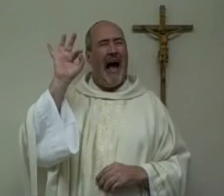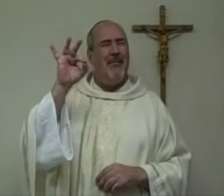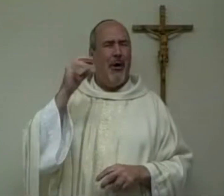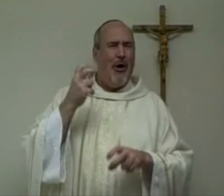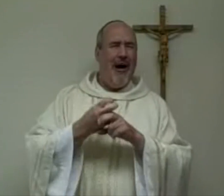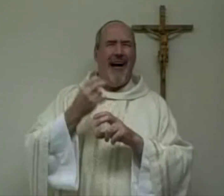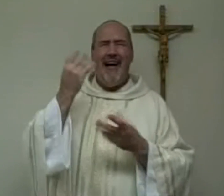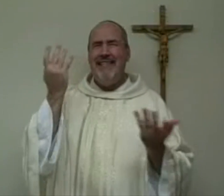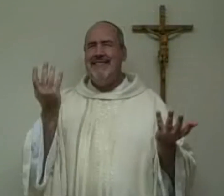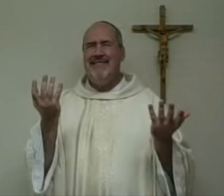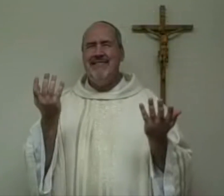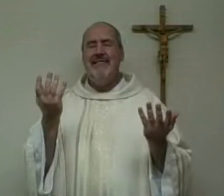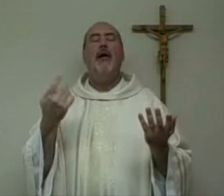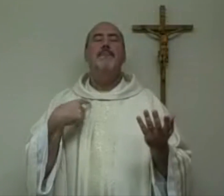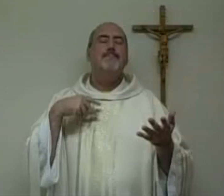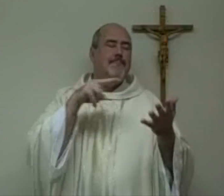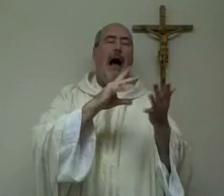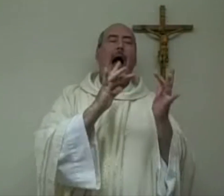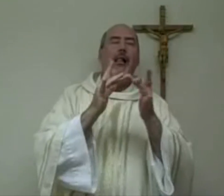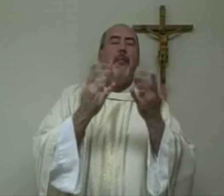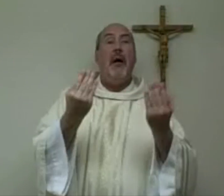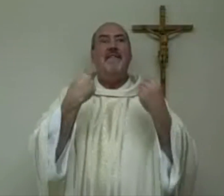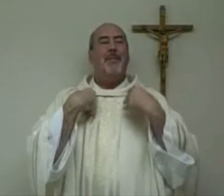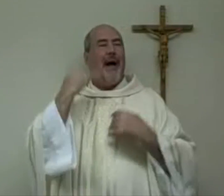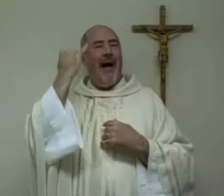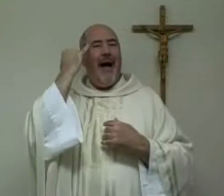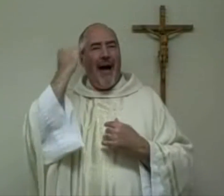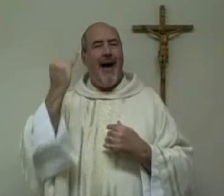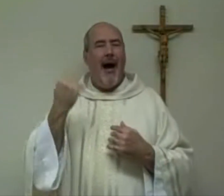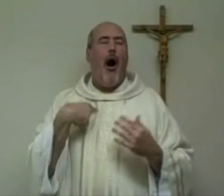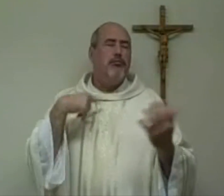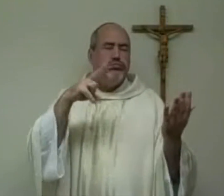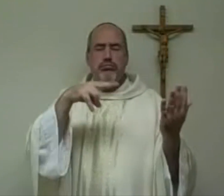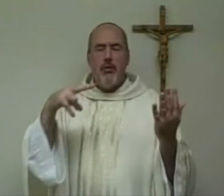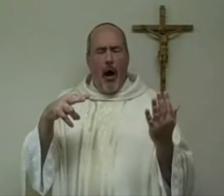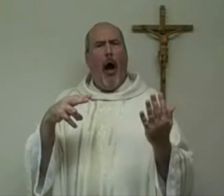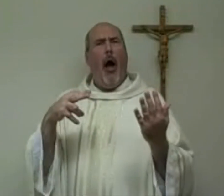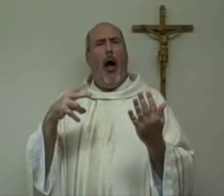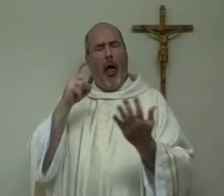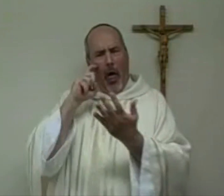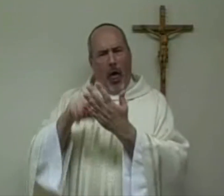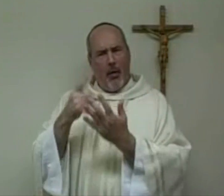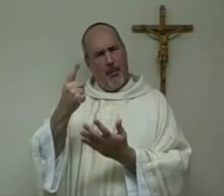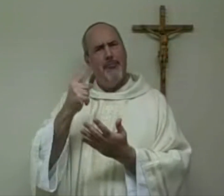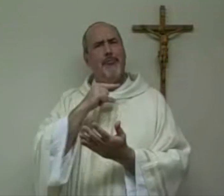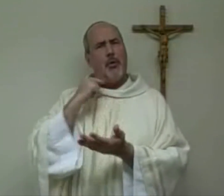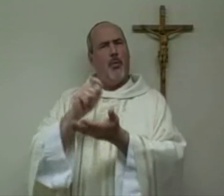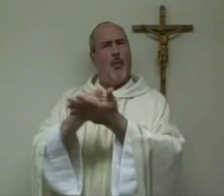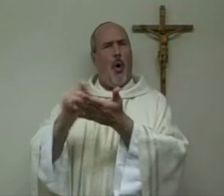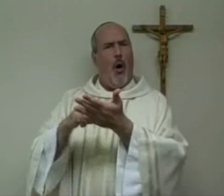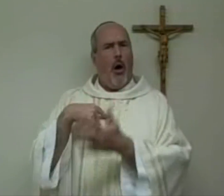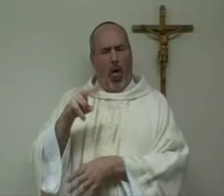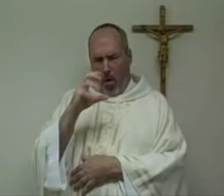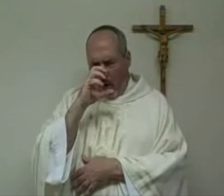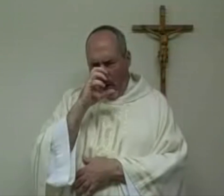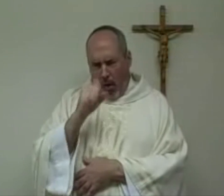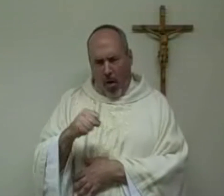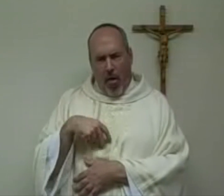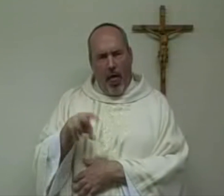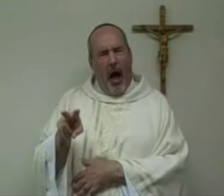while ago, I was having a hard time thinking of a topic for a homily, so I decided to look on the internet for some ideas, and I